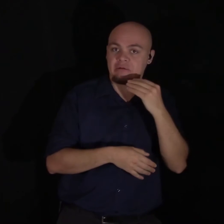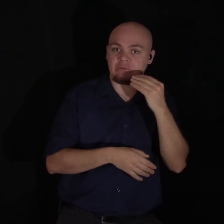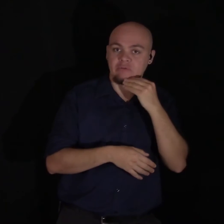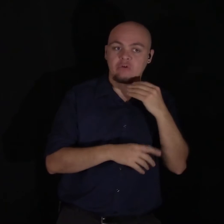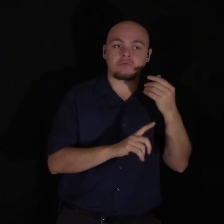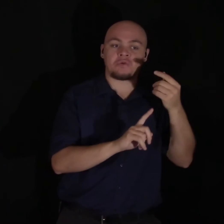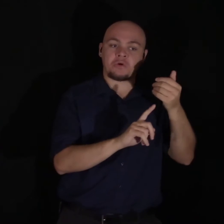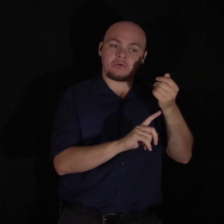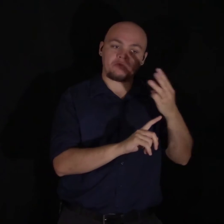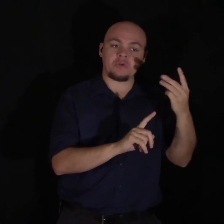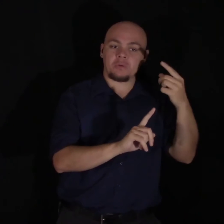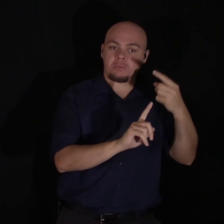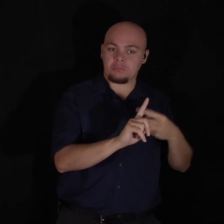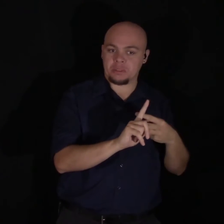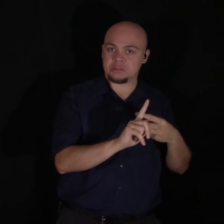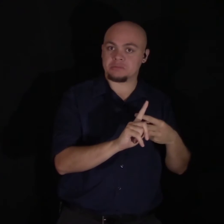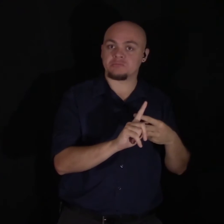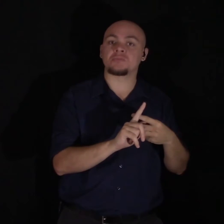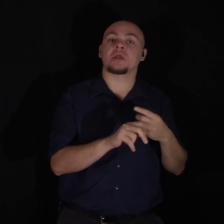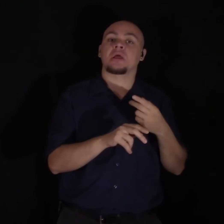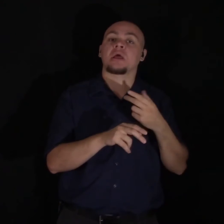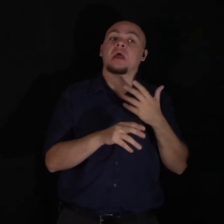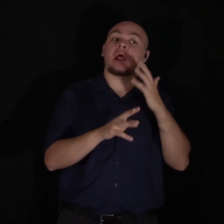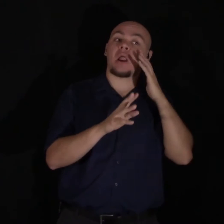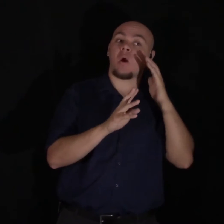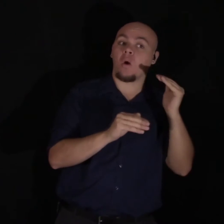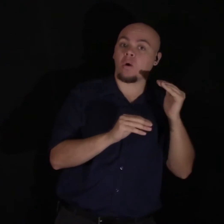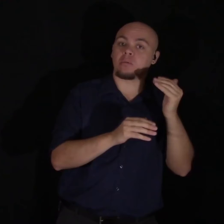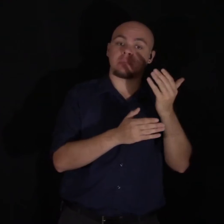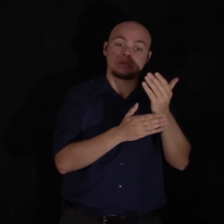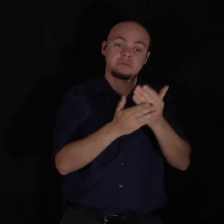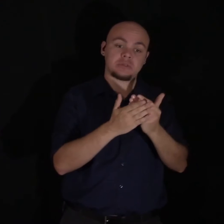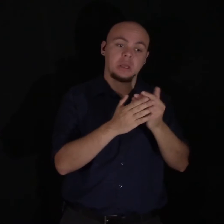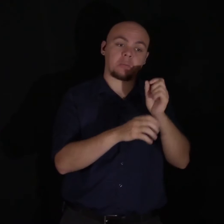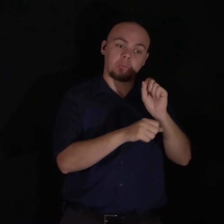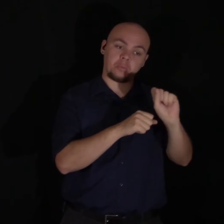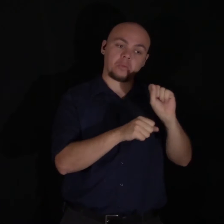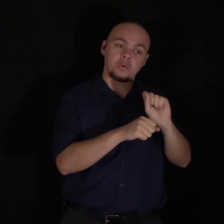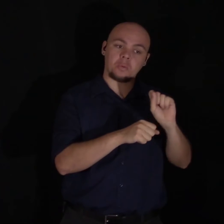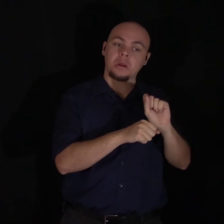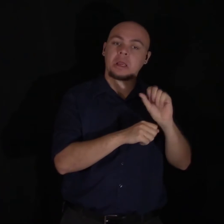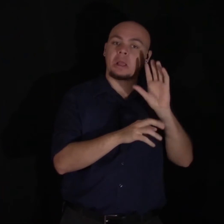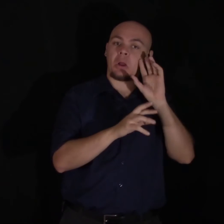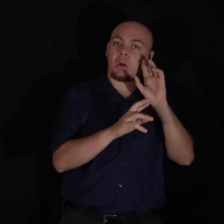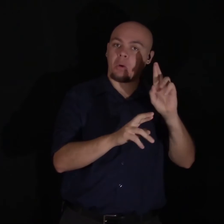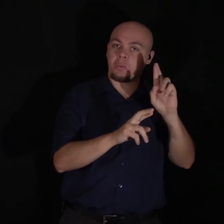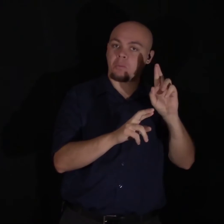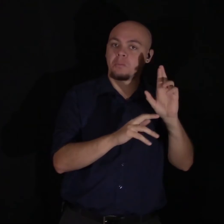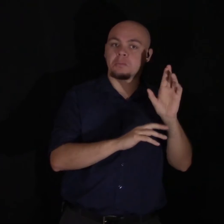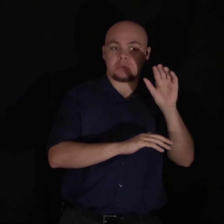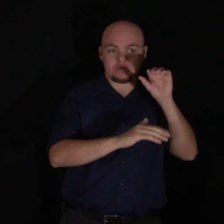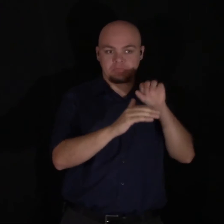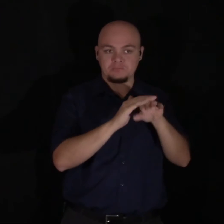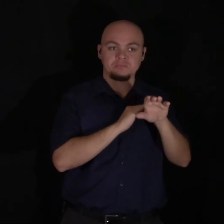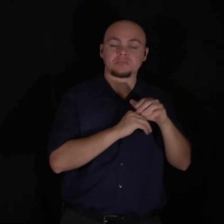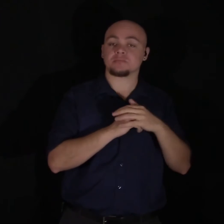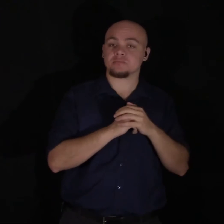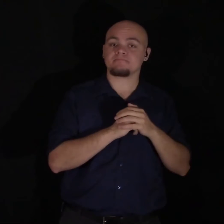and in the meantime he hoped to procure some respectable employment in a merchant's house. The interval was,